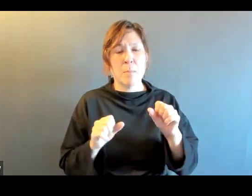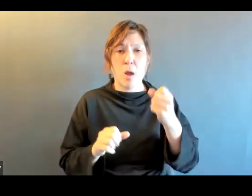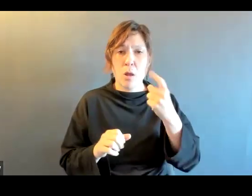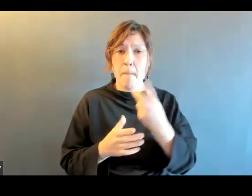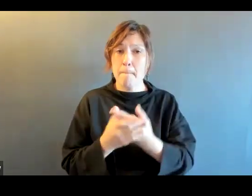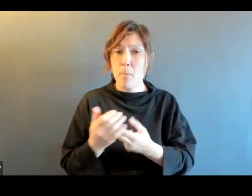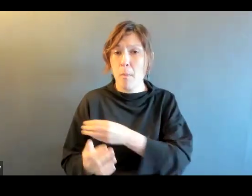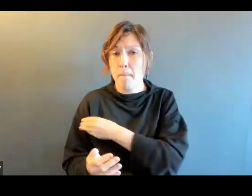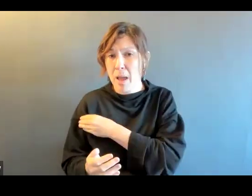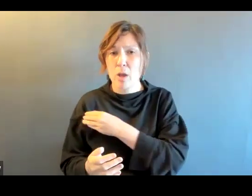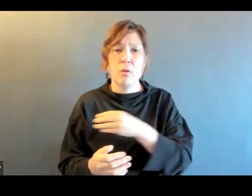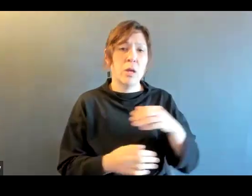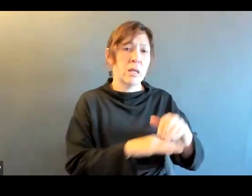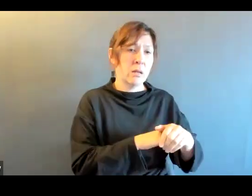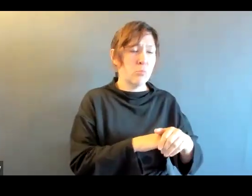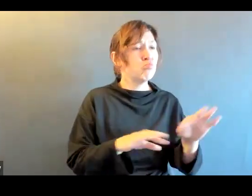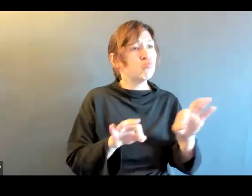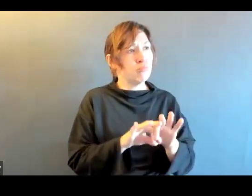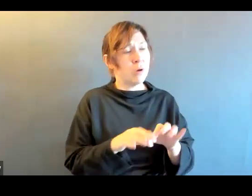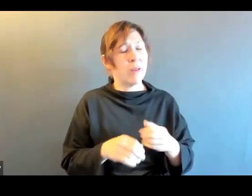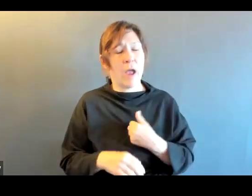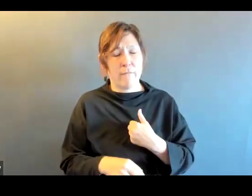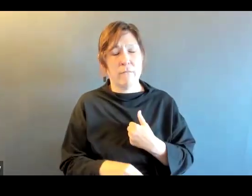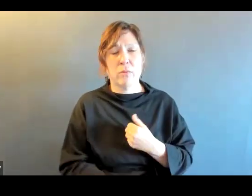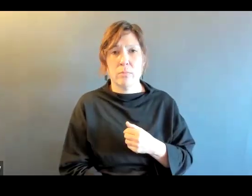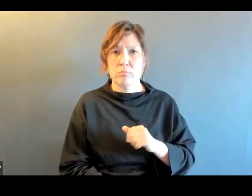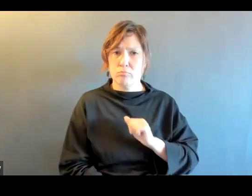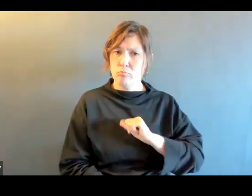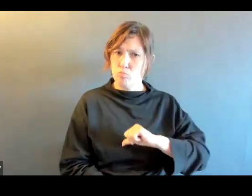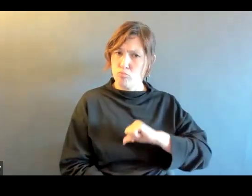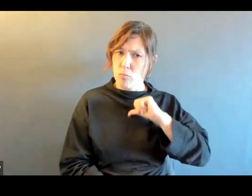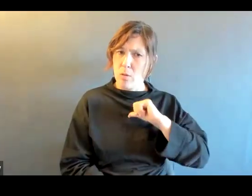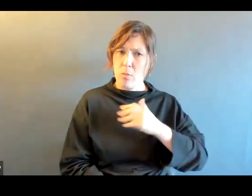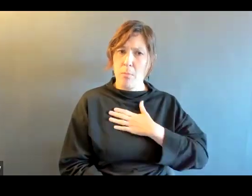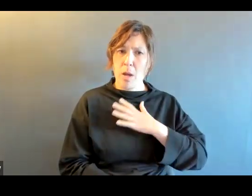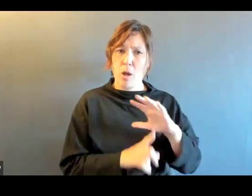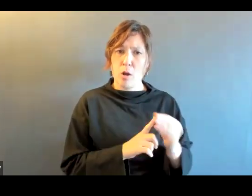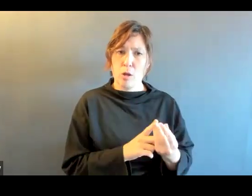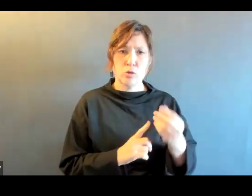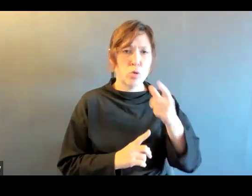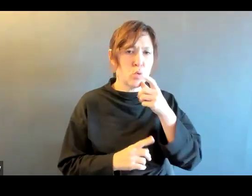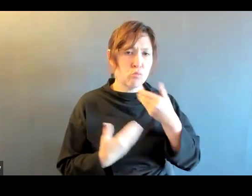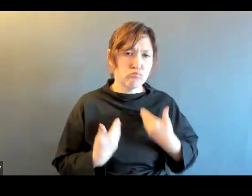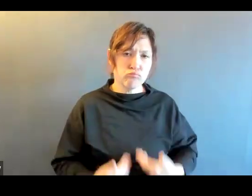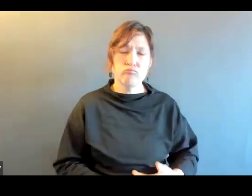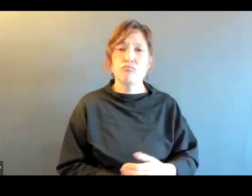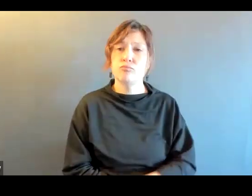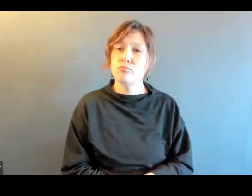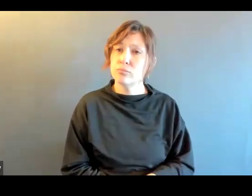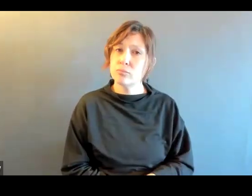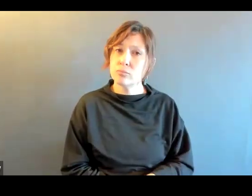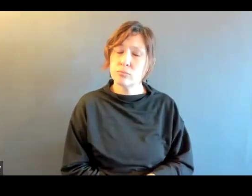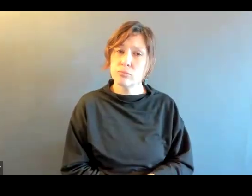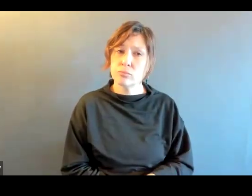Mandarin is important to me because I'm proud of where I come from and who I am. I wish there